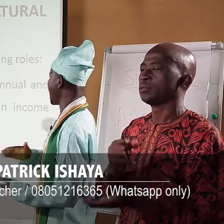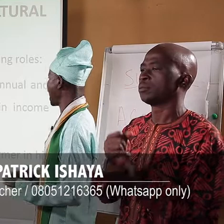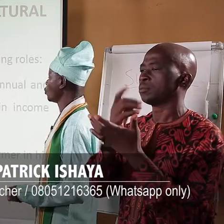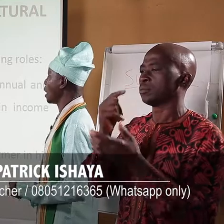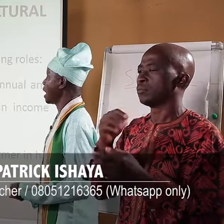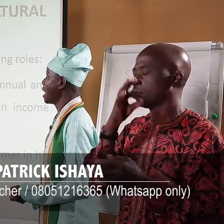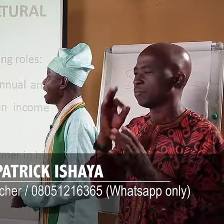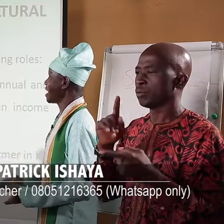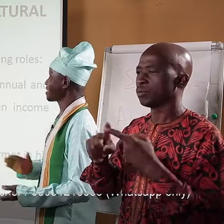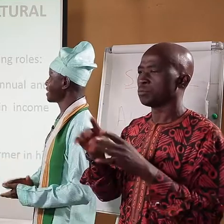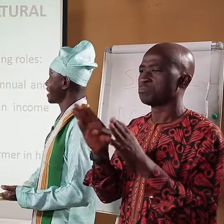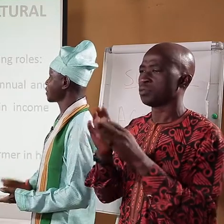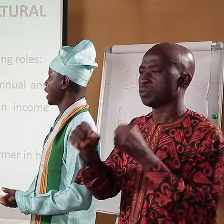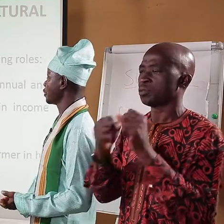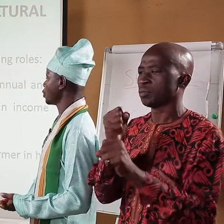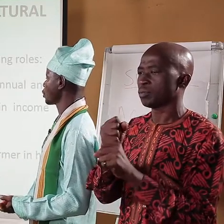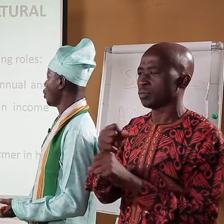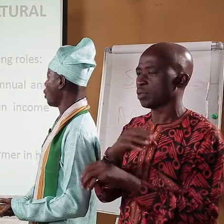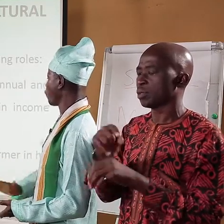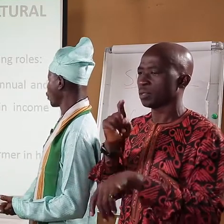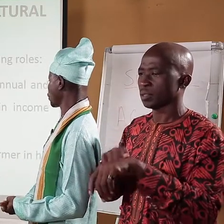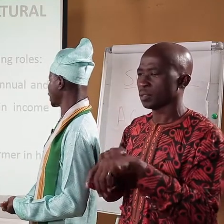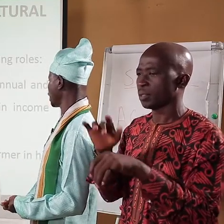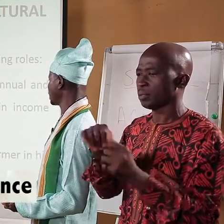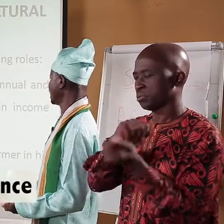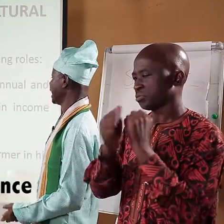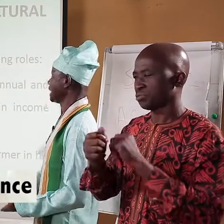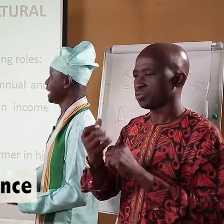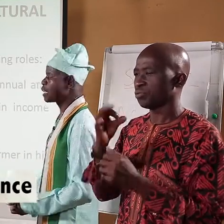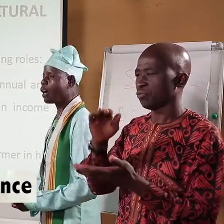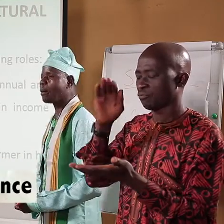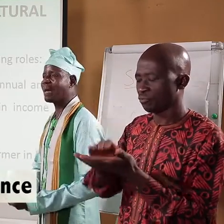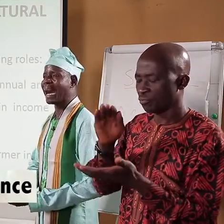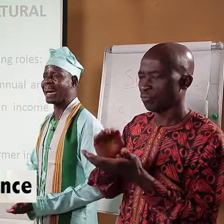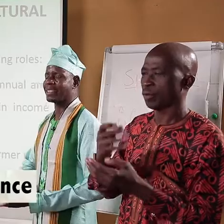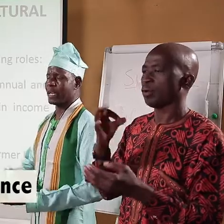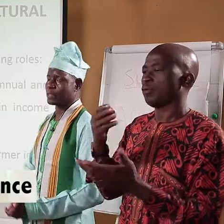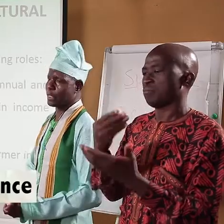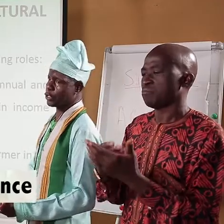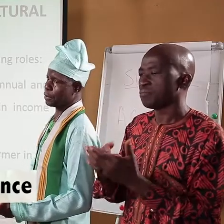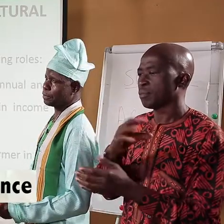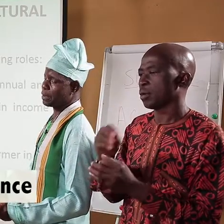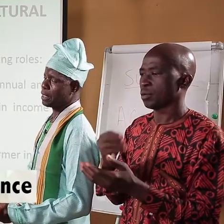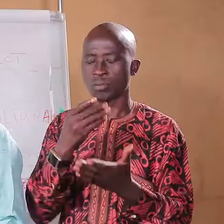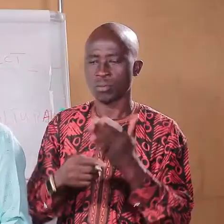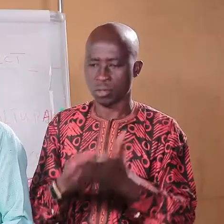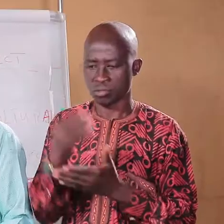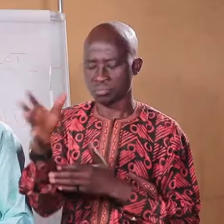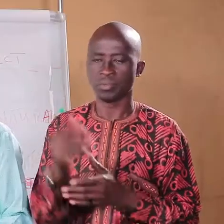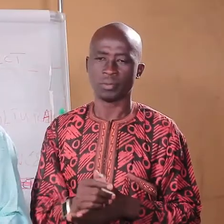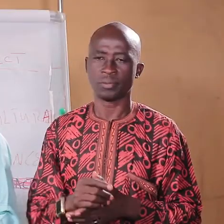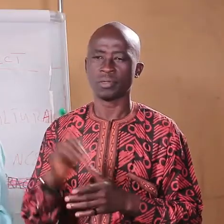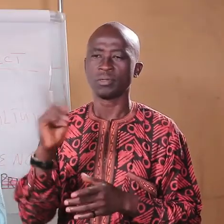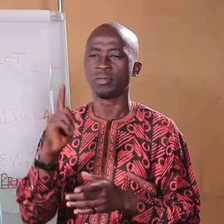meet the annual and seasonal changes or fluctuation in income and expenditure. Here